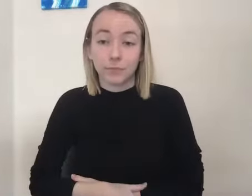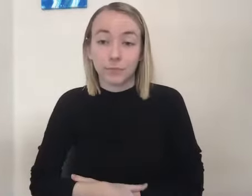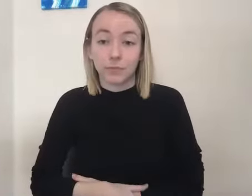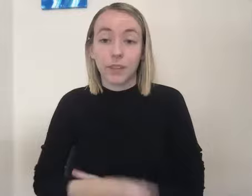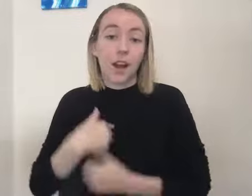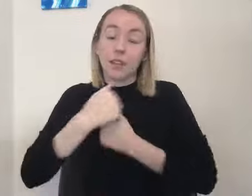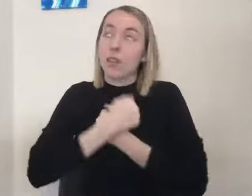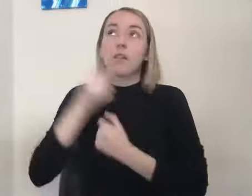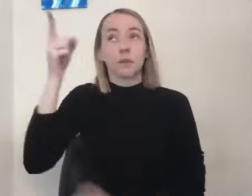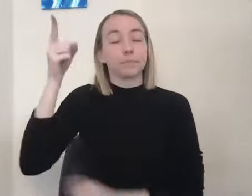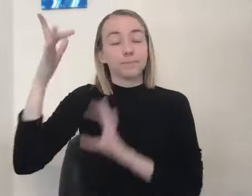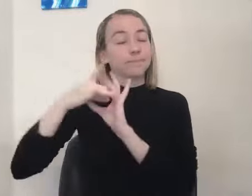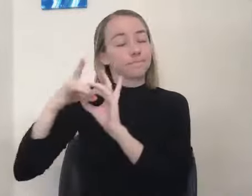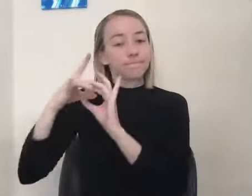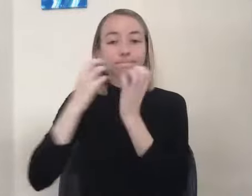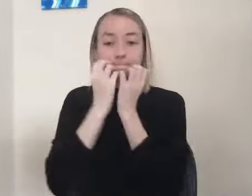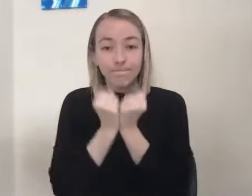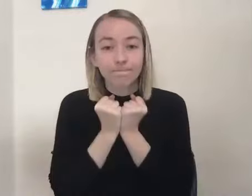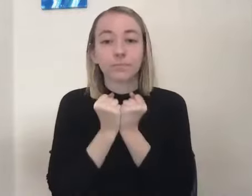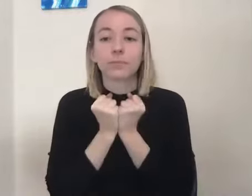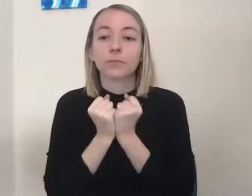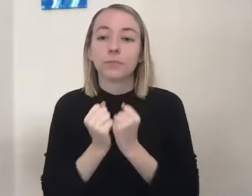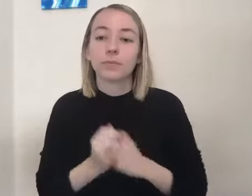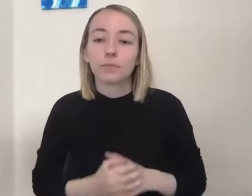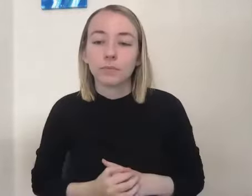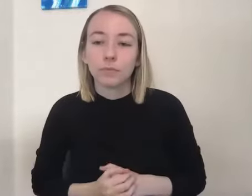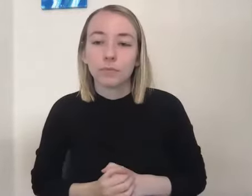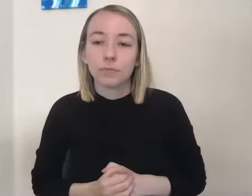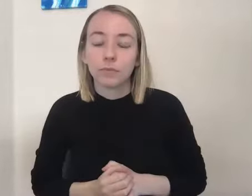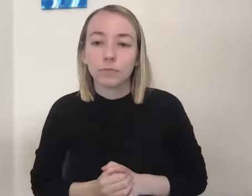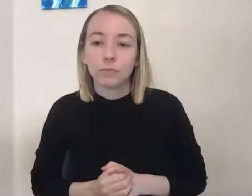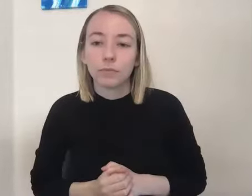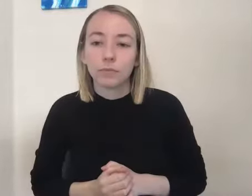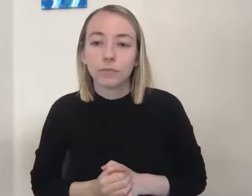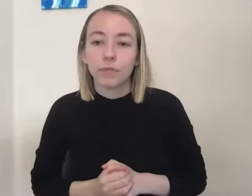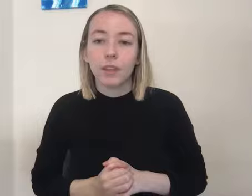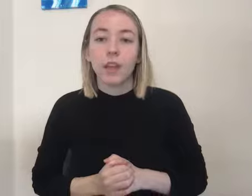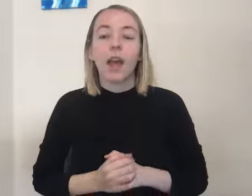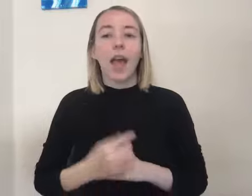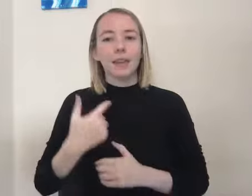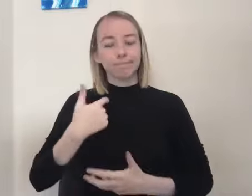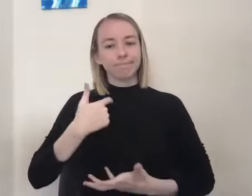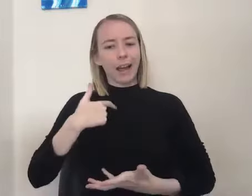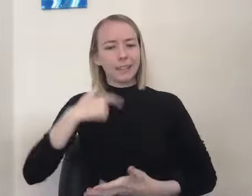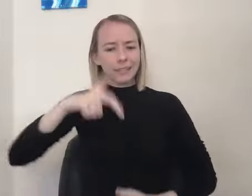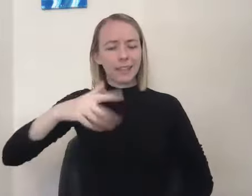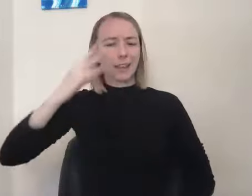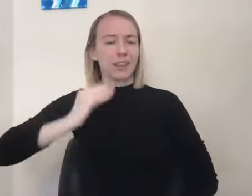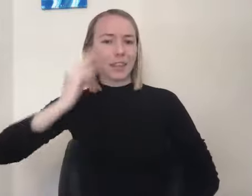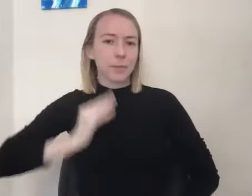think God, bit by bit, took all the material stuff away from me. He never left me with wanting anything. But he